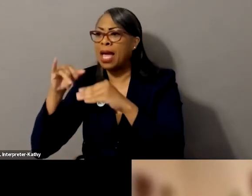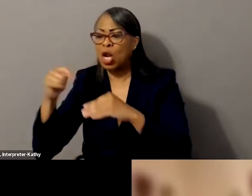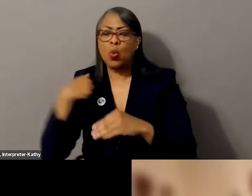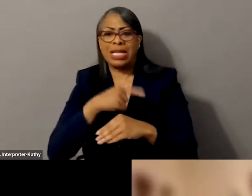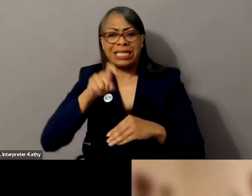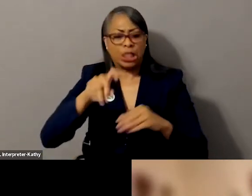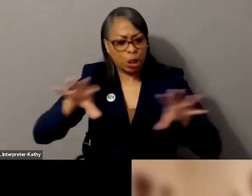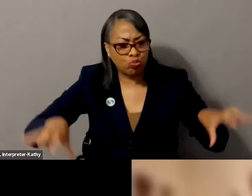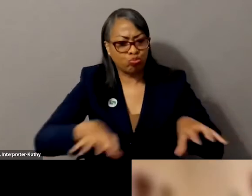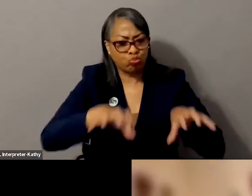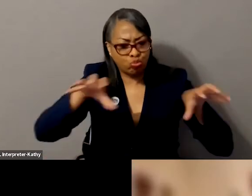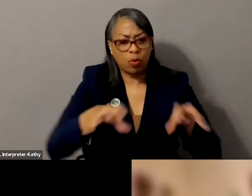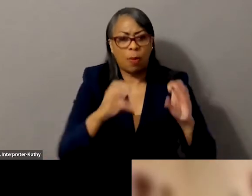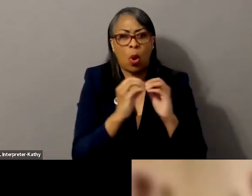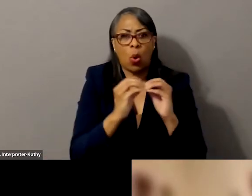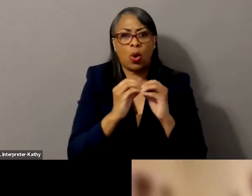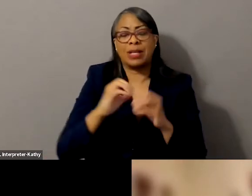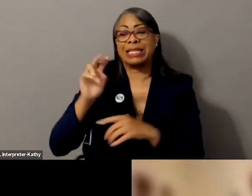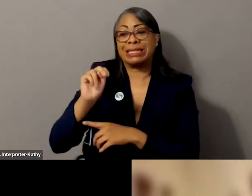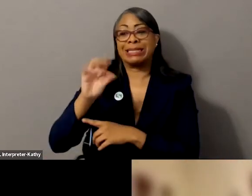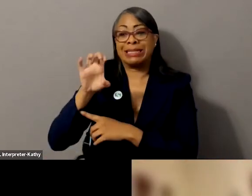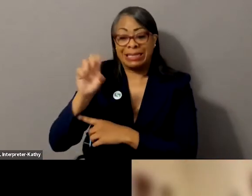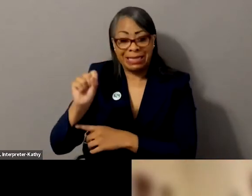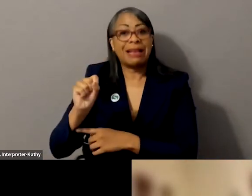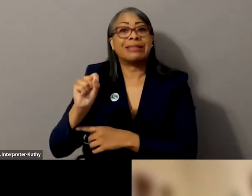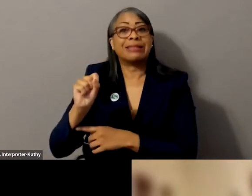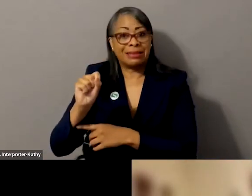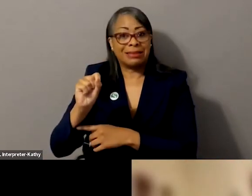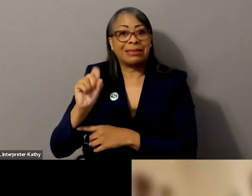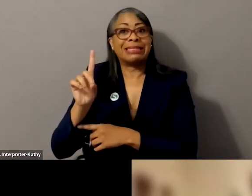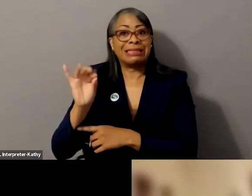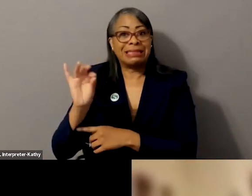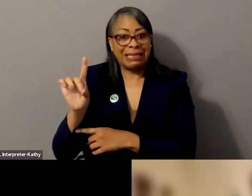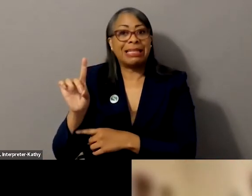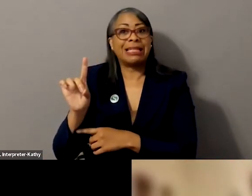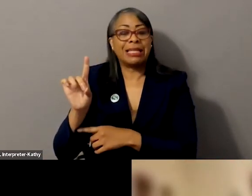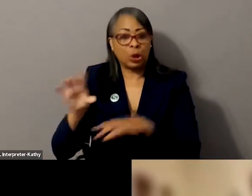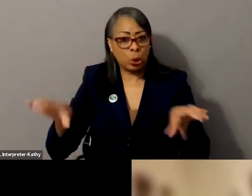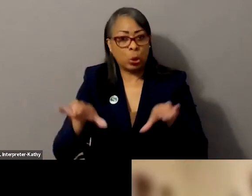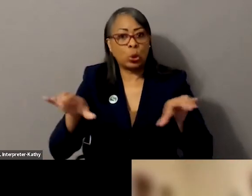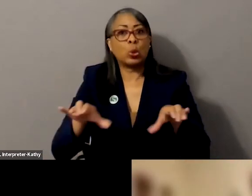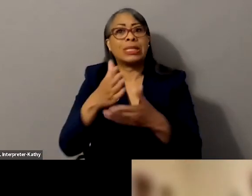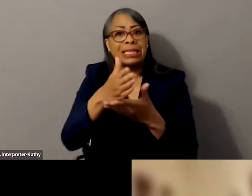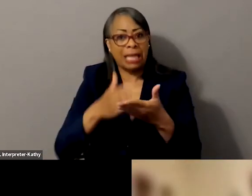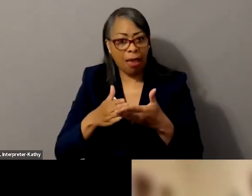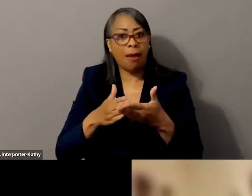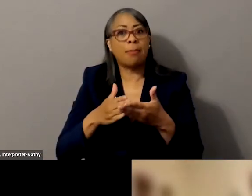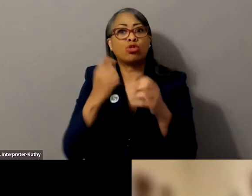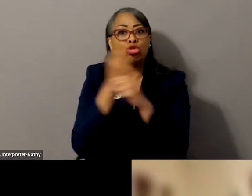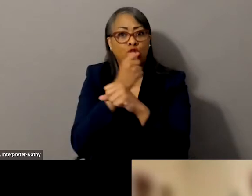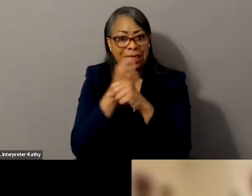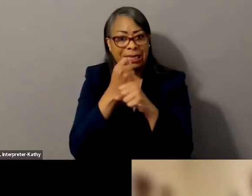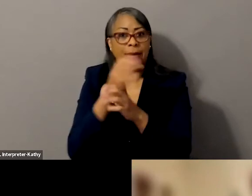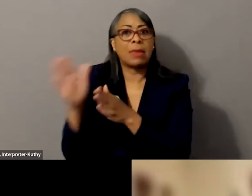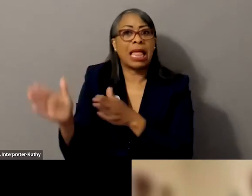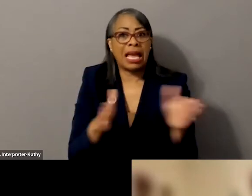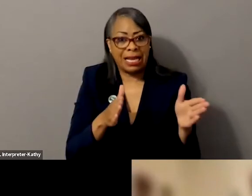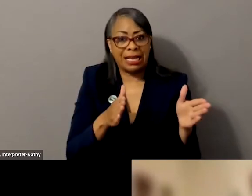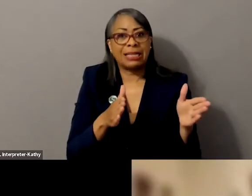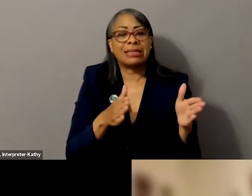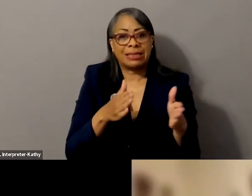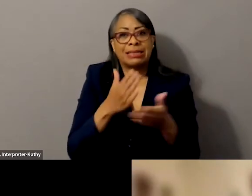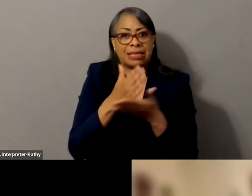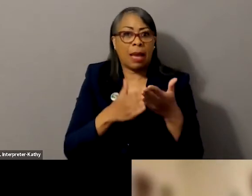While it's true that NCS has conducted some strategic planning, you heard our colleagues here on the